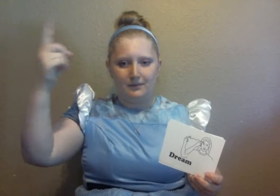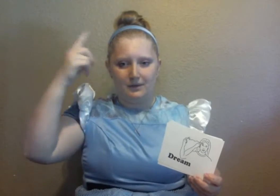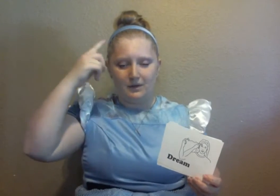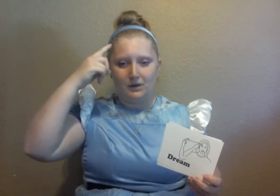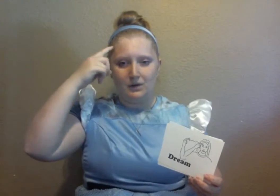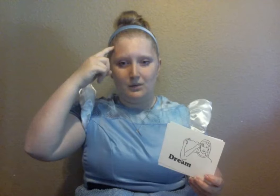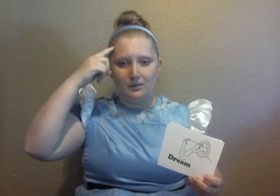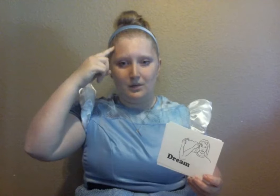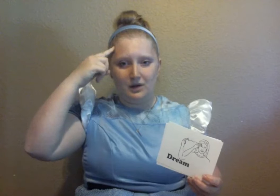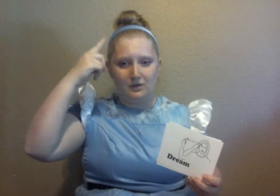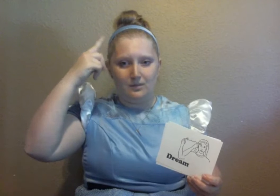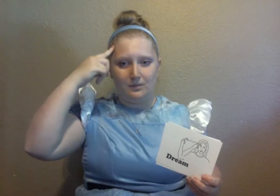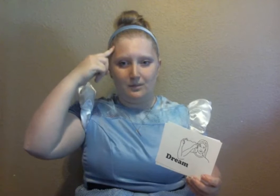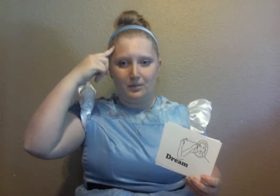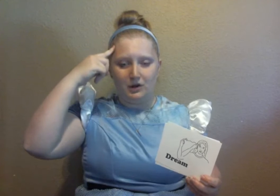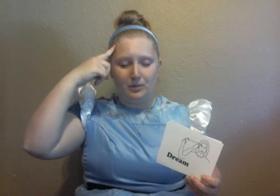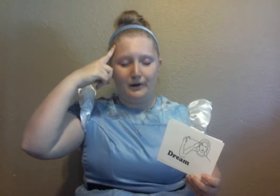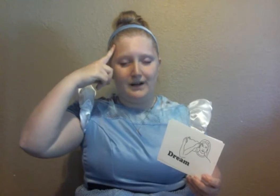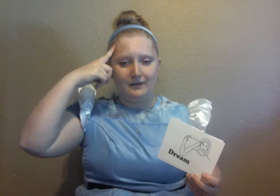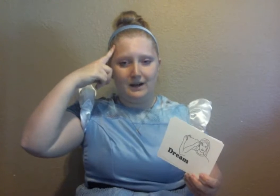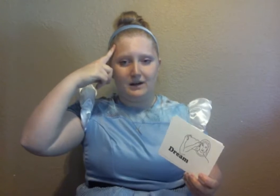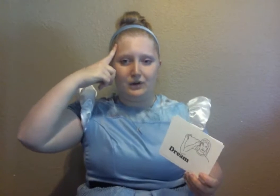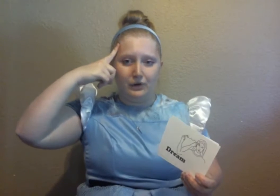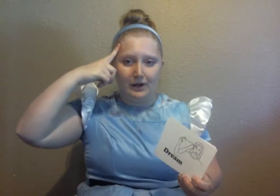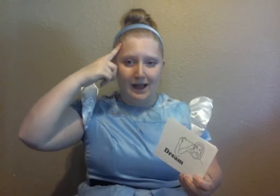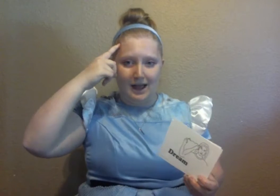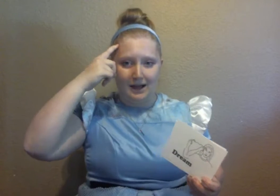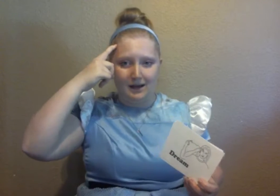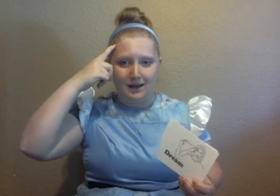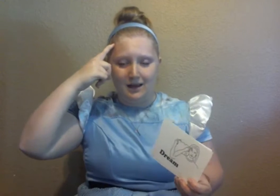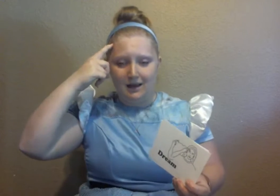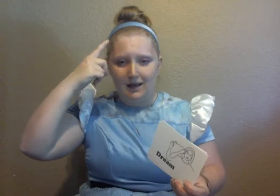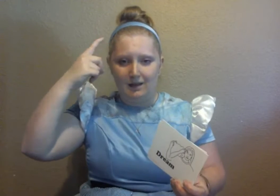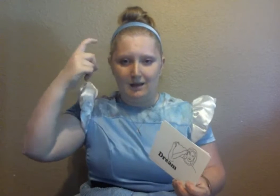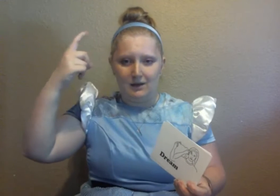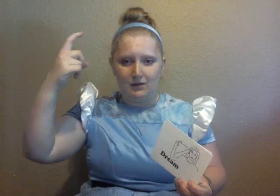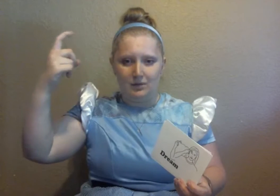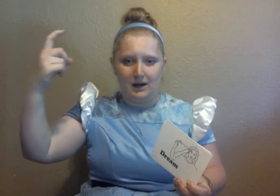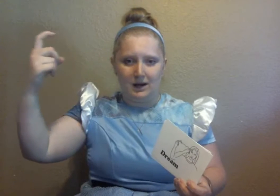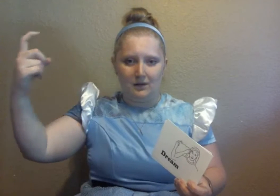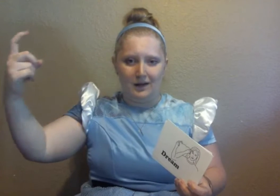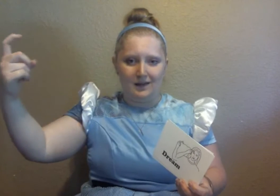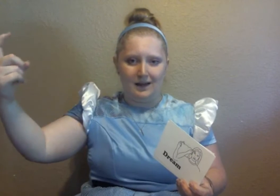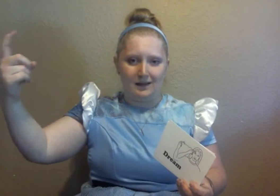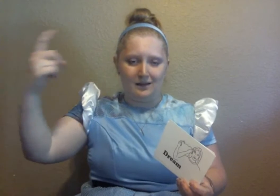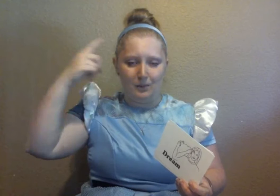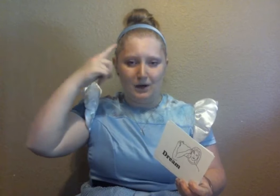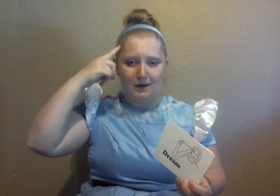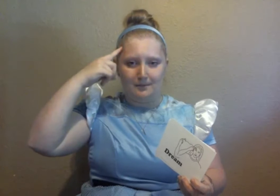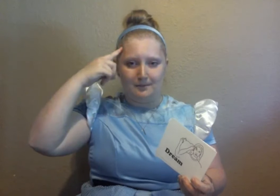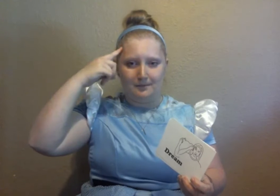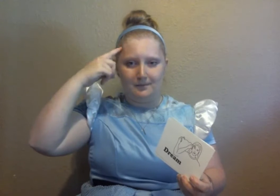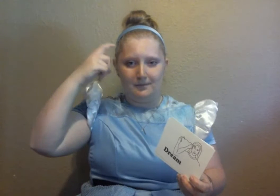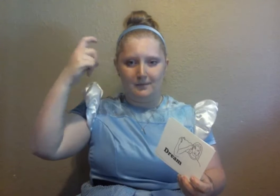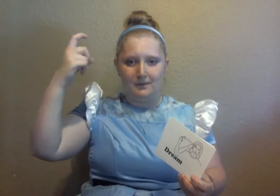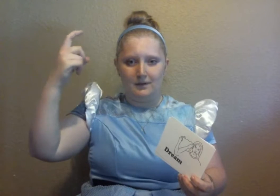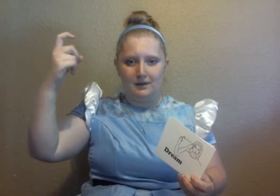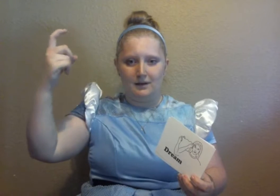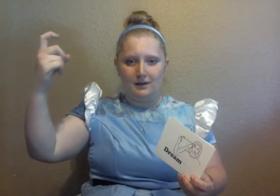So you put your pointer finger to your head, and then you bring it away like it's a worm. Like